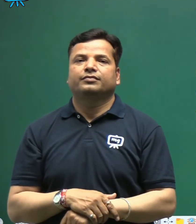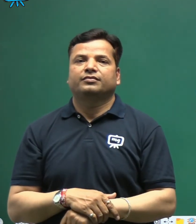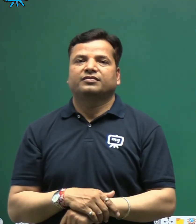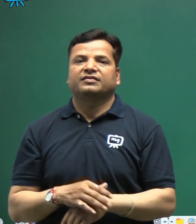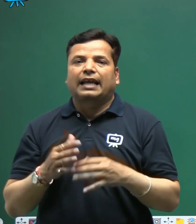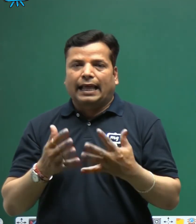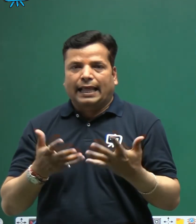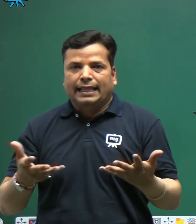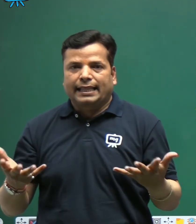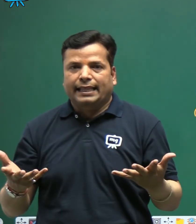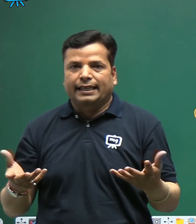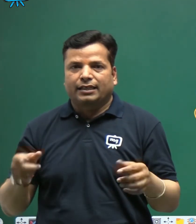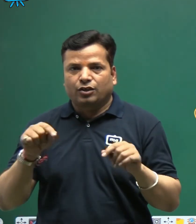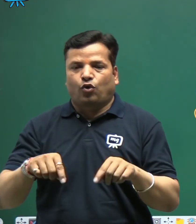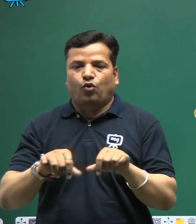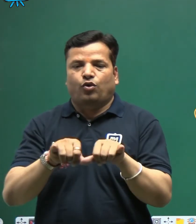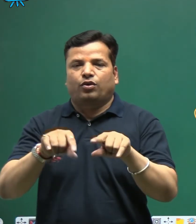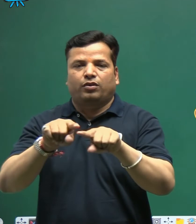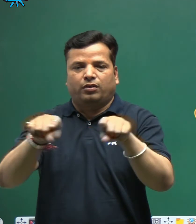things on land.